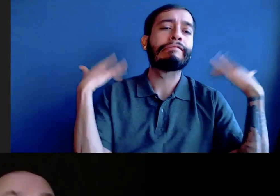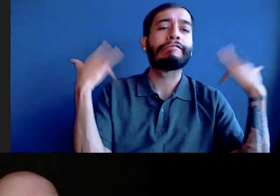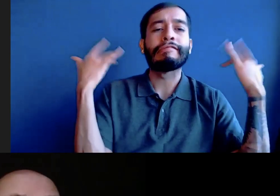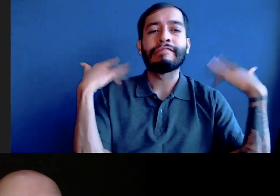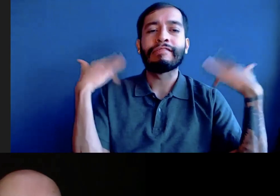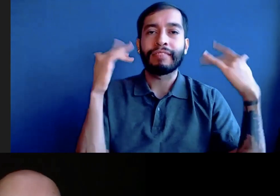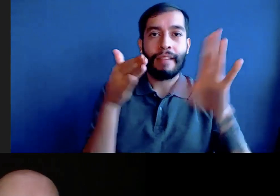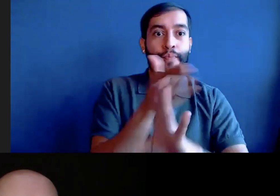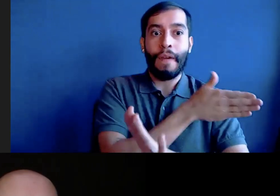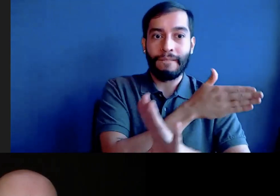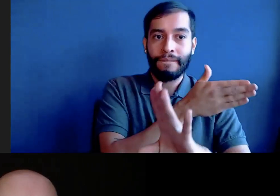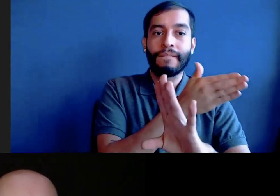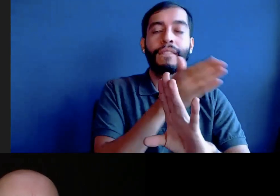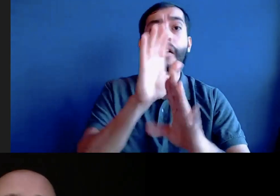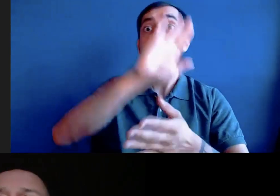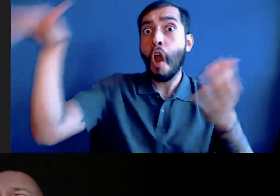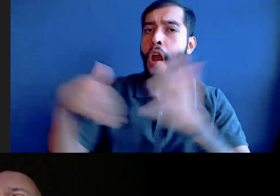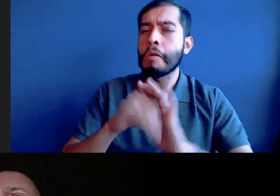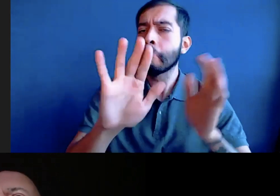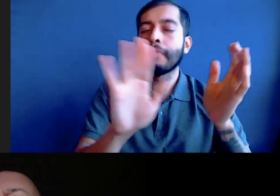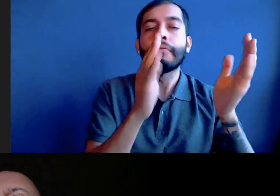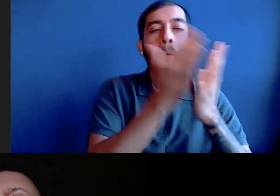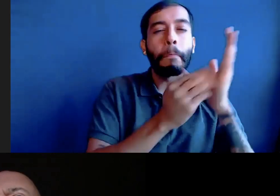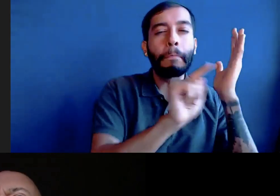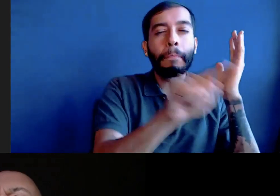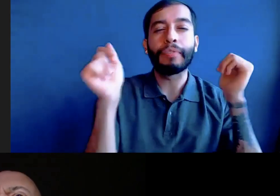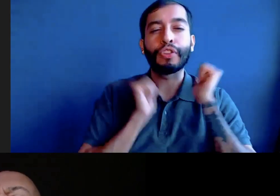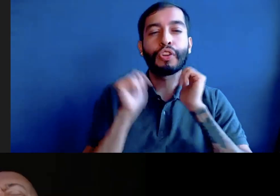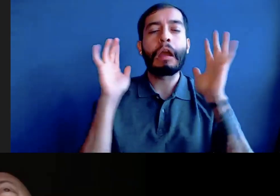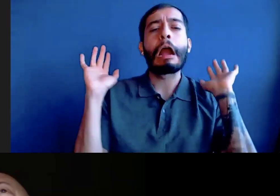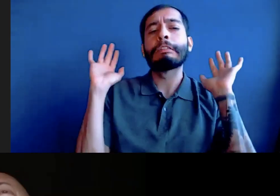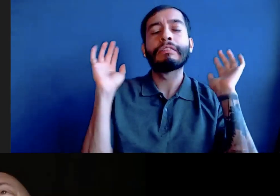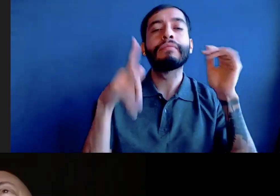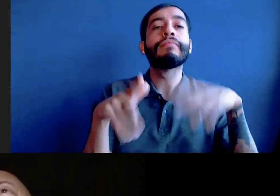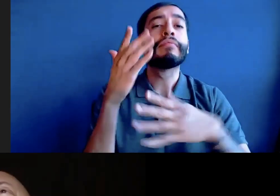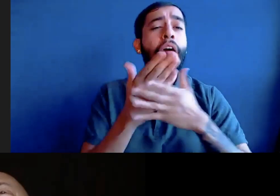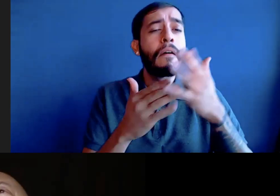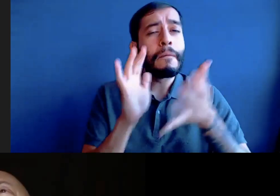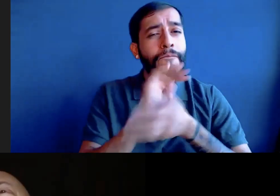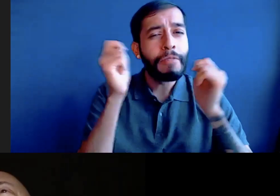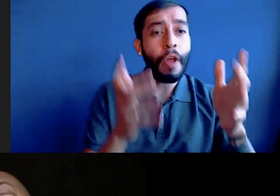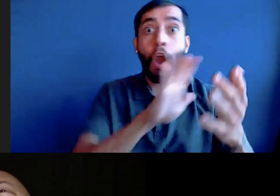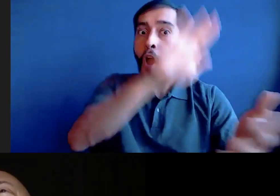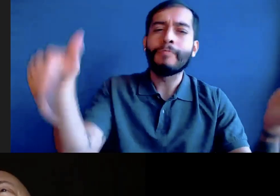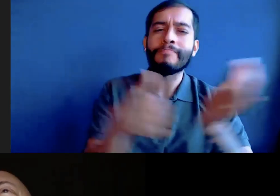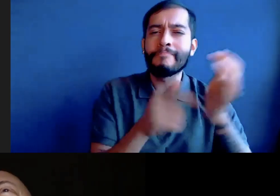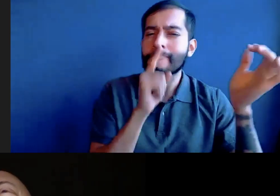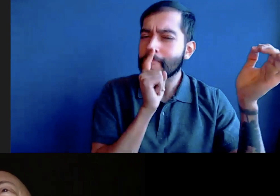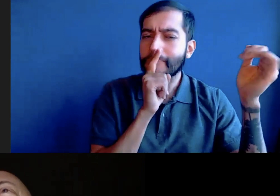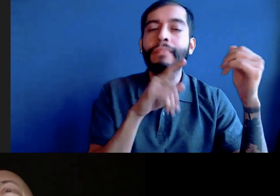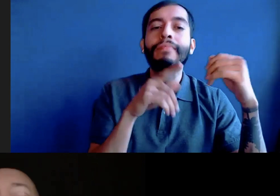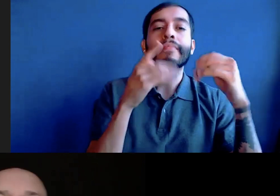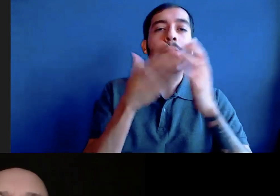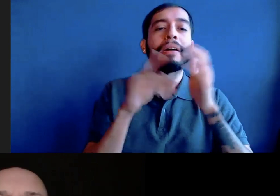some wonderful filmmakers as well, you know. But I wouldn't say that that deaf disabled